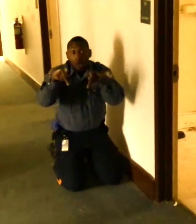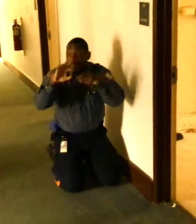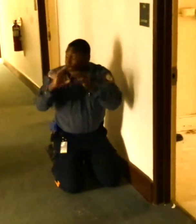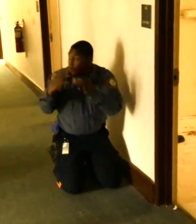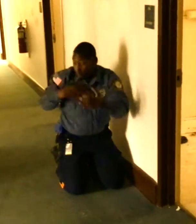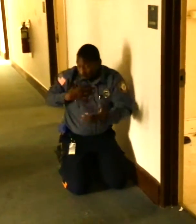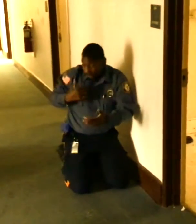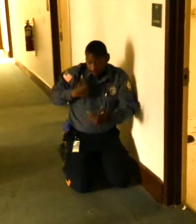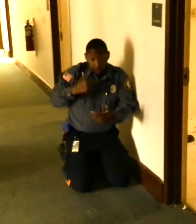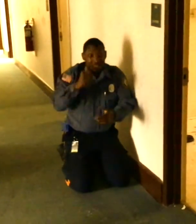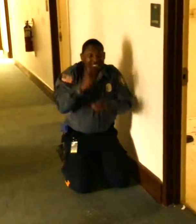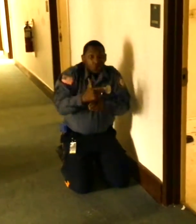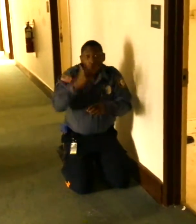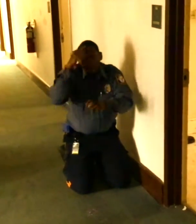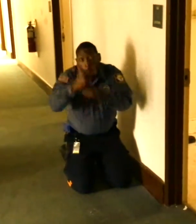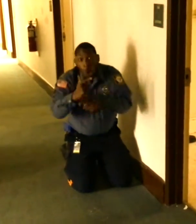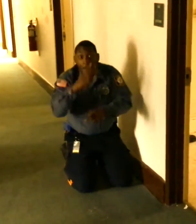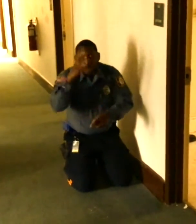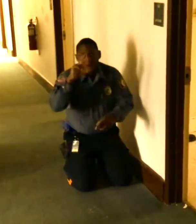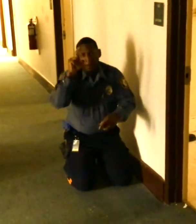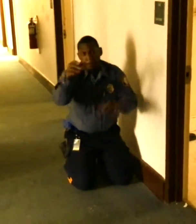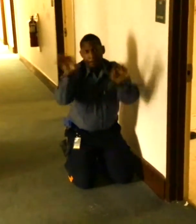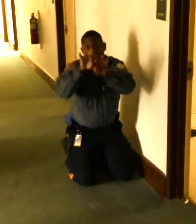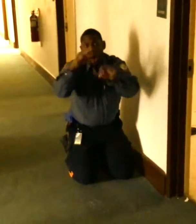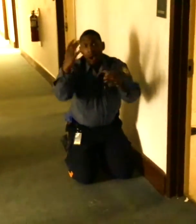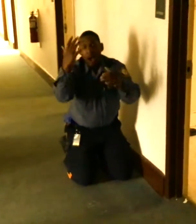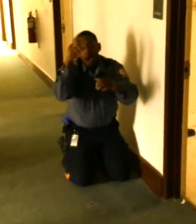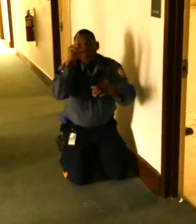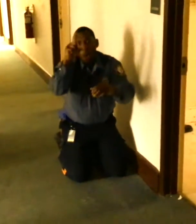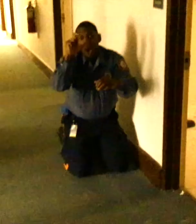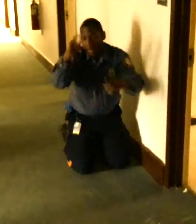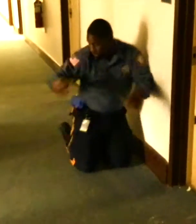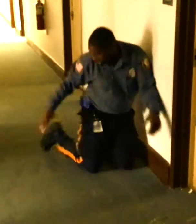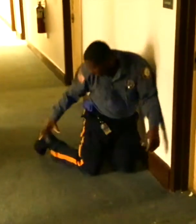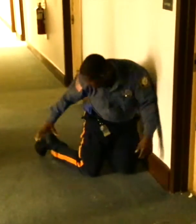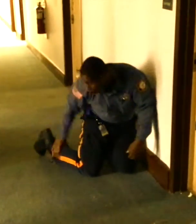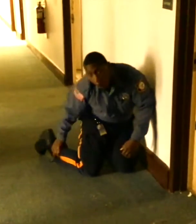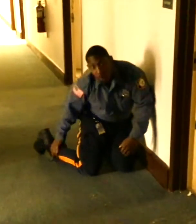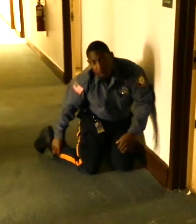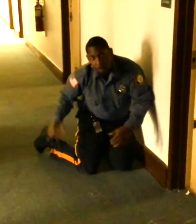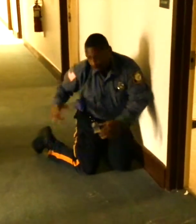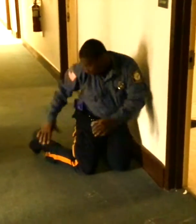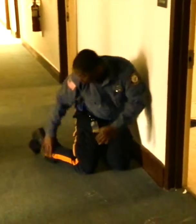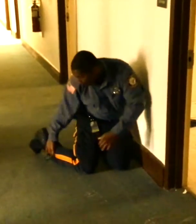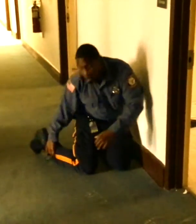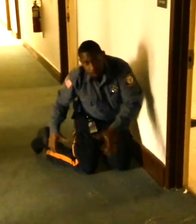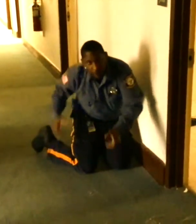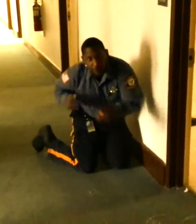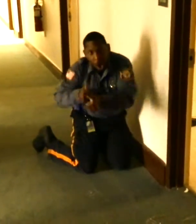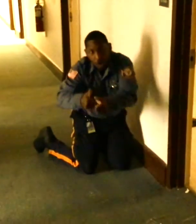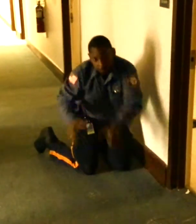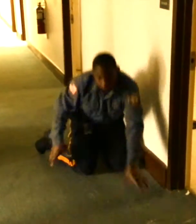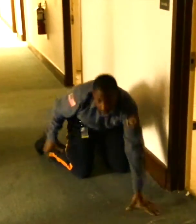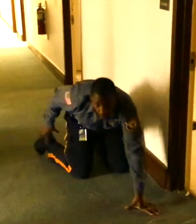Now, if there's another person with you, maybe a sibling or your parents, you want them to grab onto your